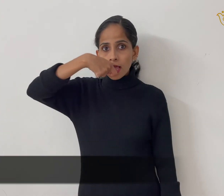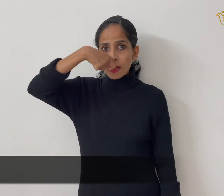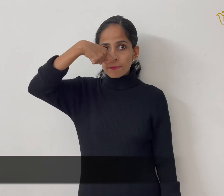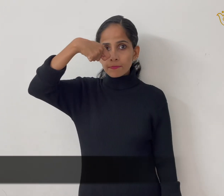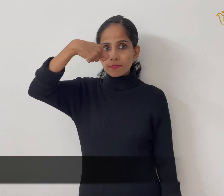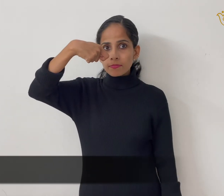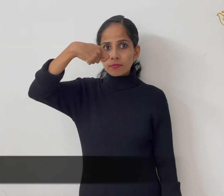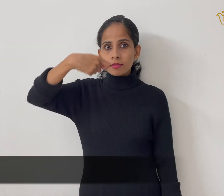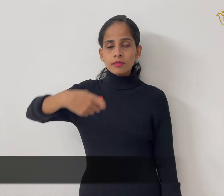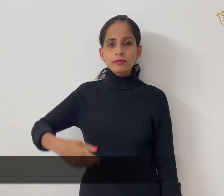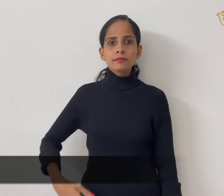Spoon.